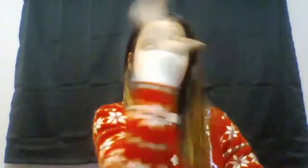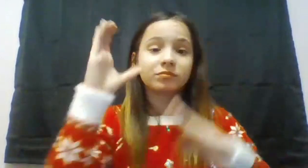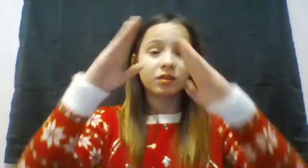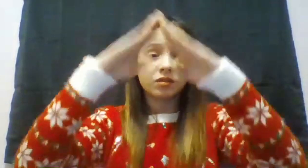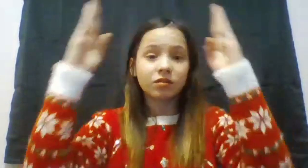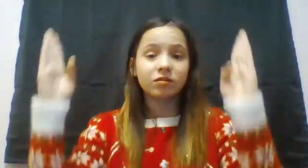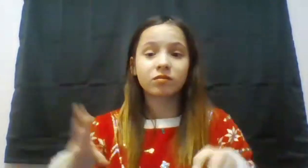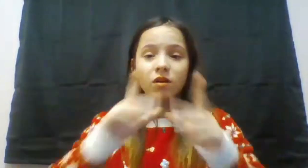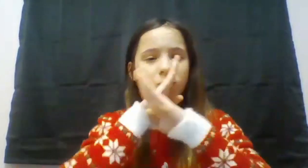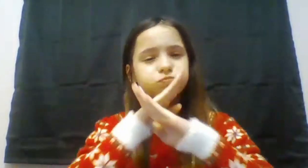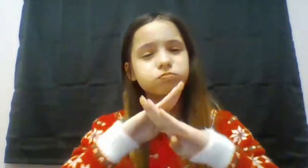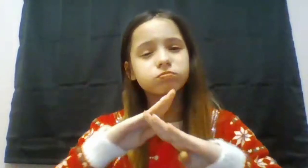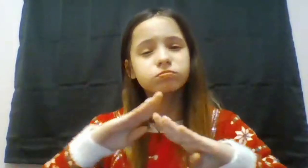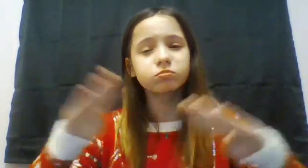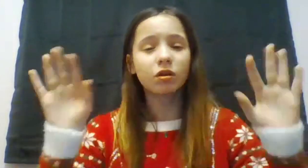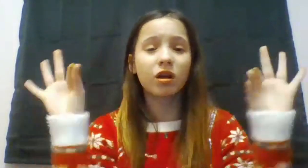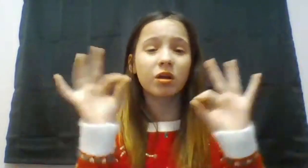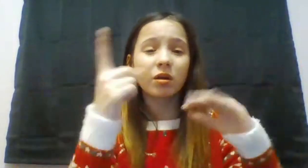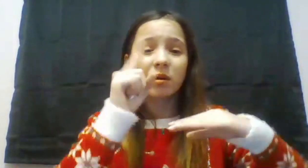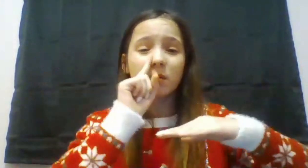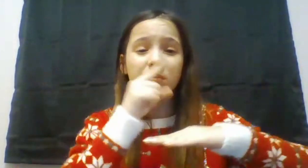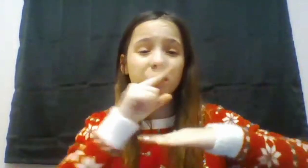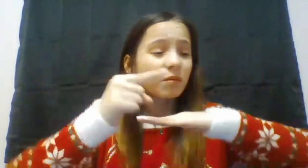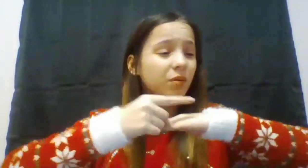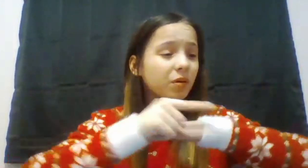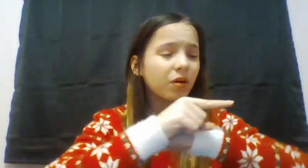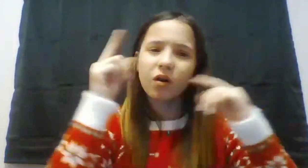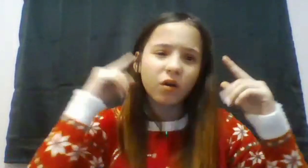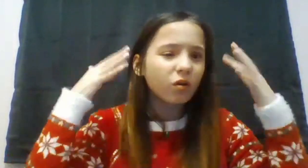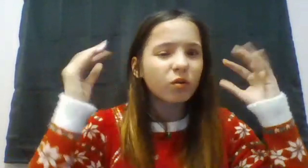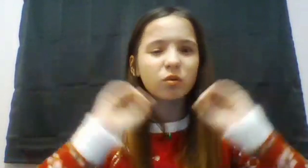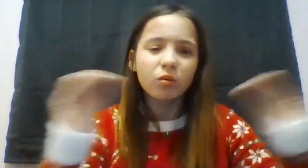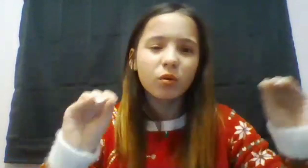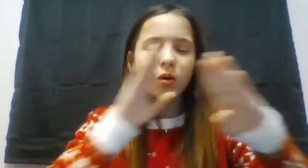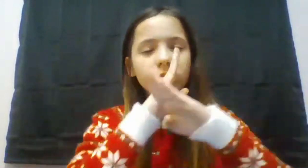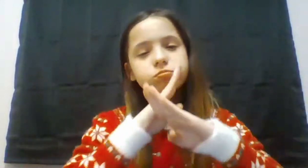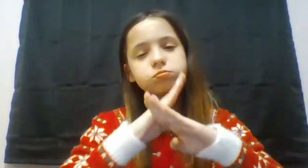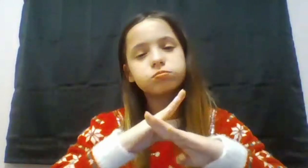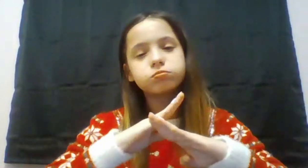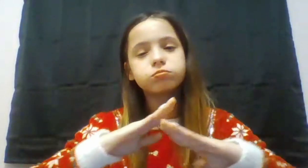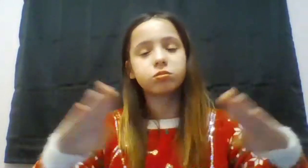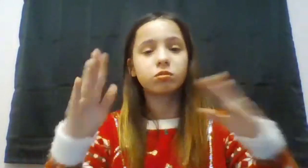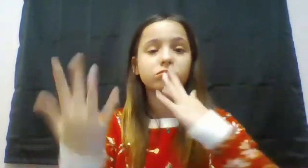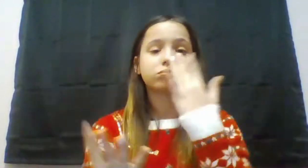Twas the night before Christmas when all through the house not a creature was stirring, not even a mouse.